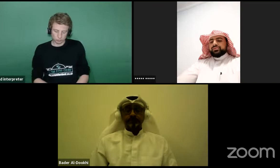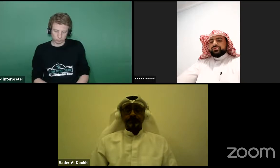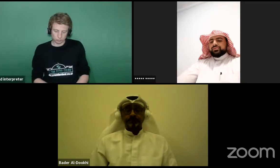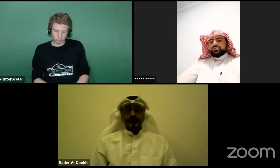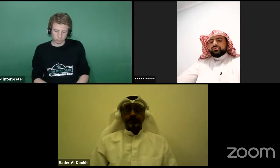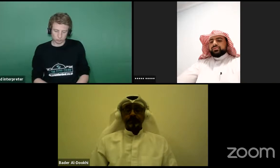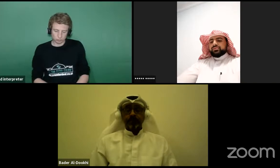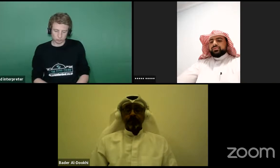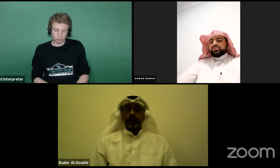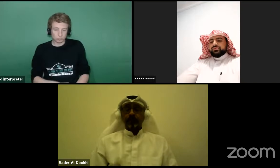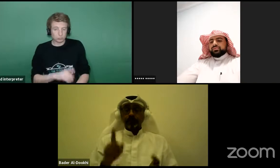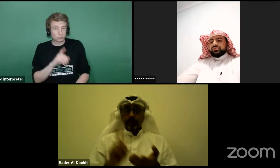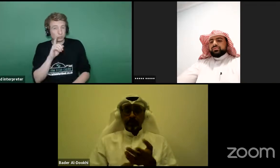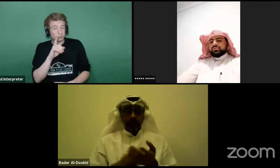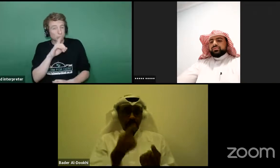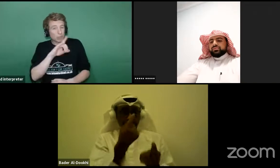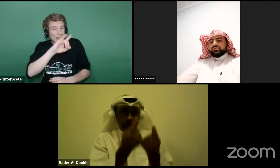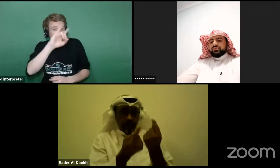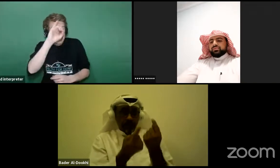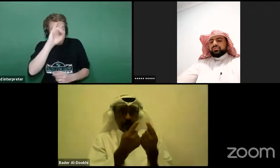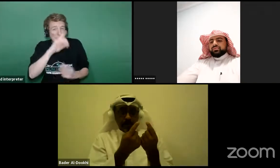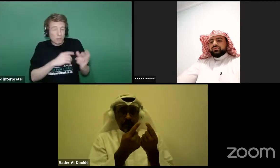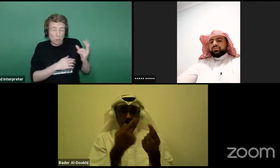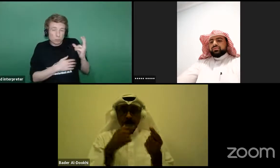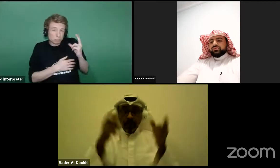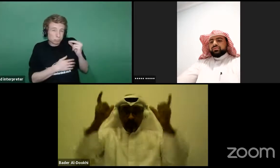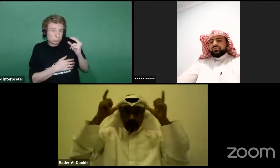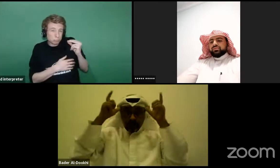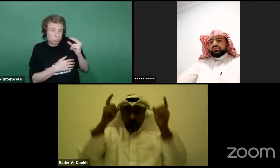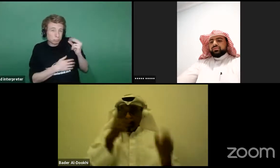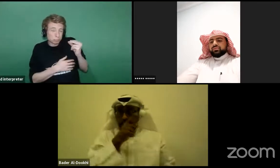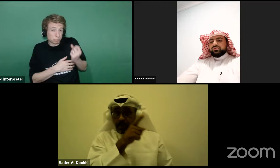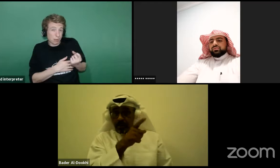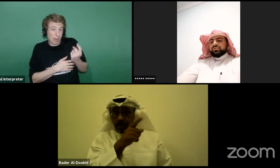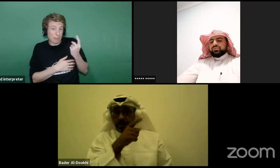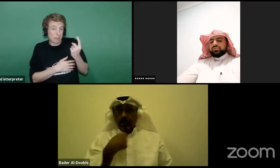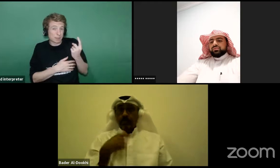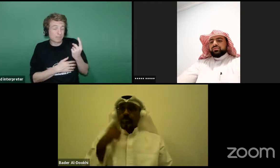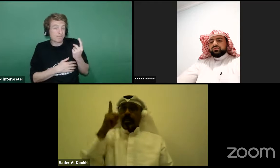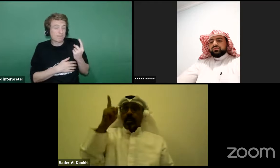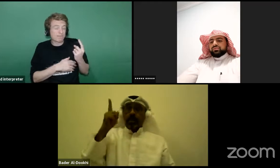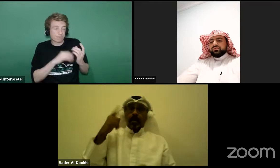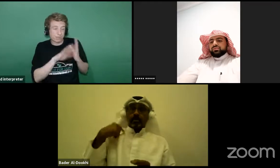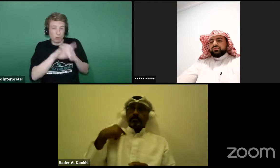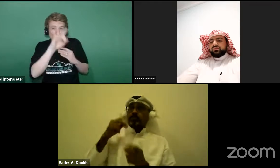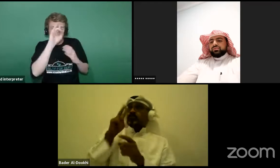And if an evil whisper comes to you from Satan, then seek refuge with Allah.